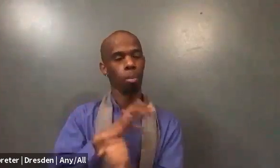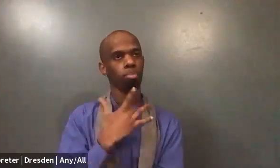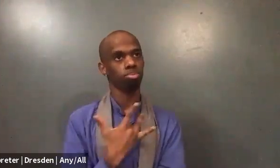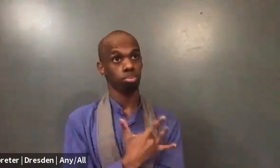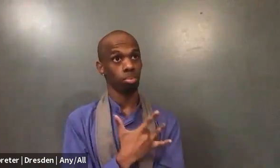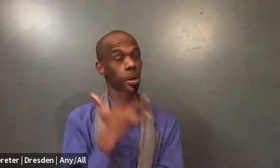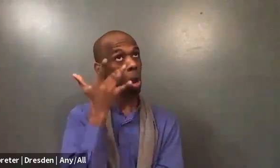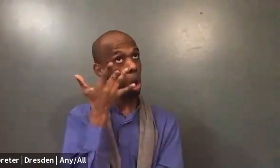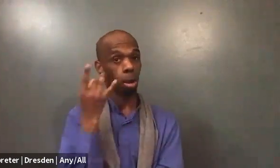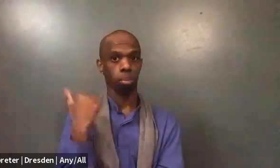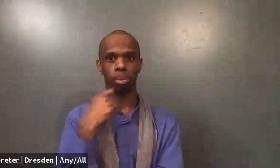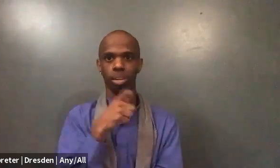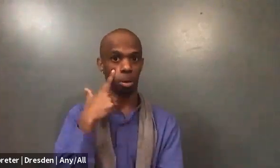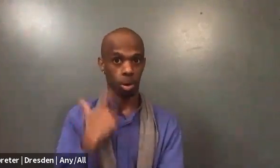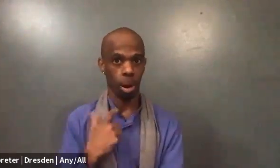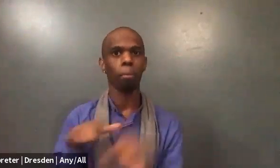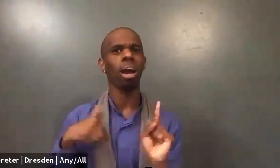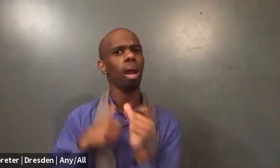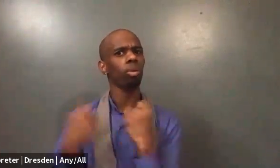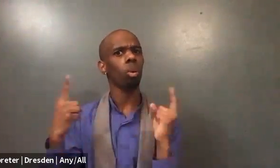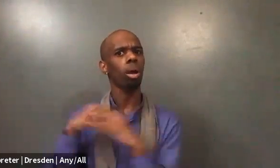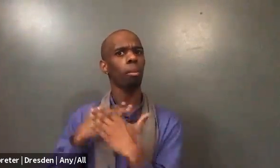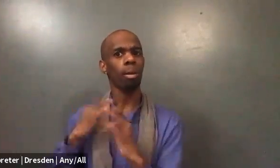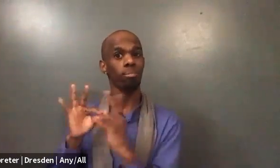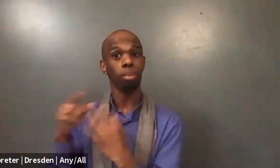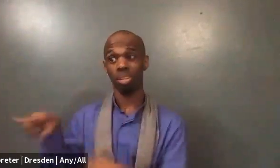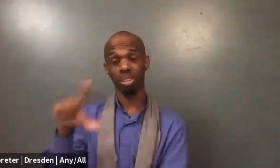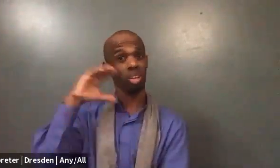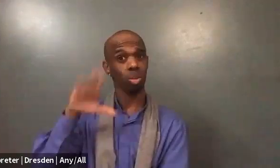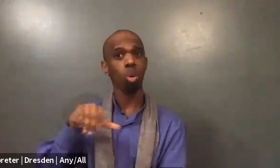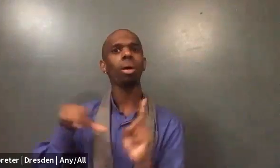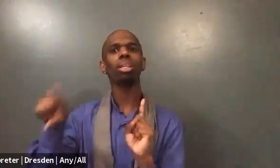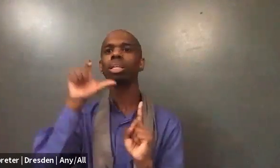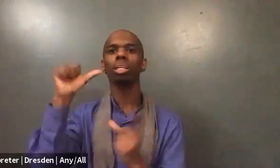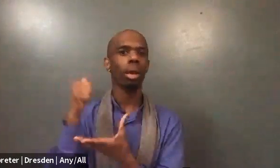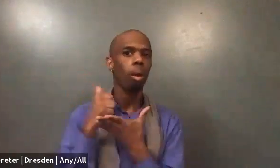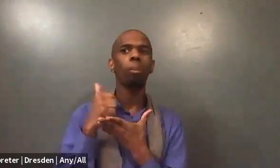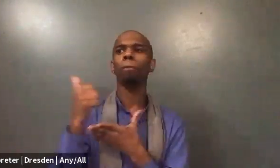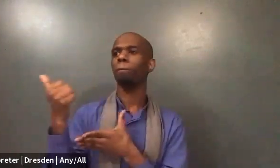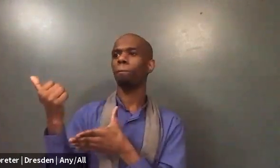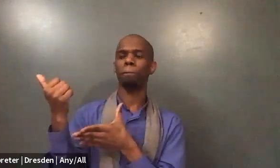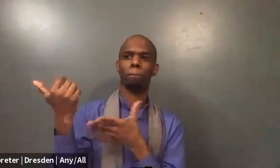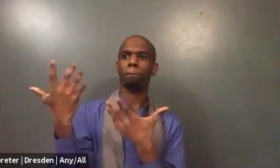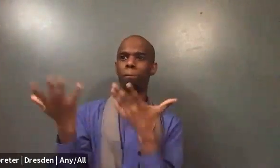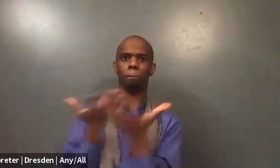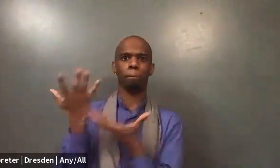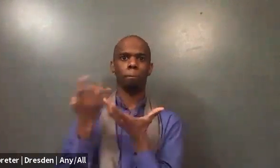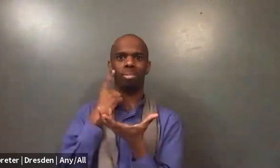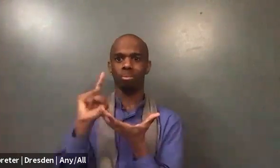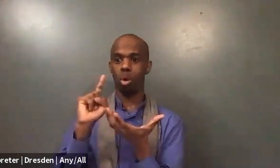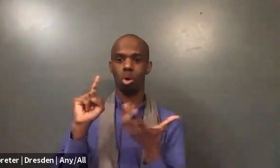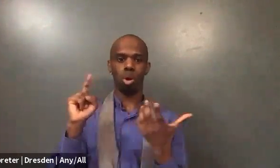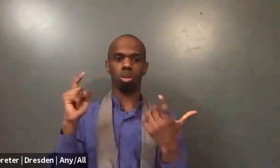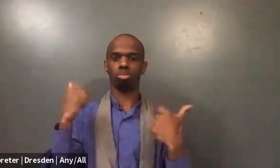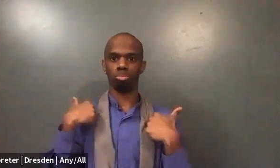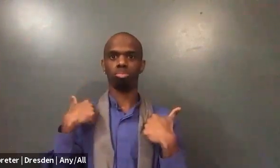my family knew. And no one intervened for myself, but also no one intervened for the perpetrator, the harm doer. And that